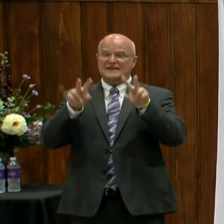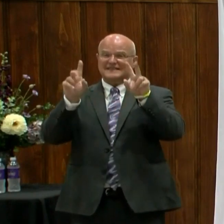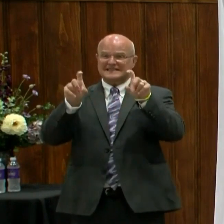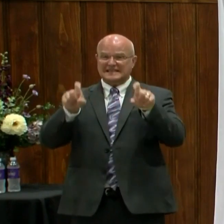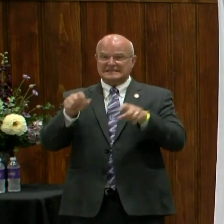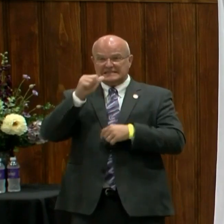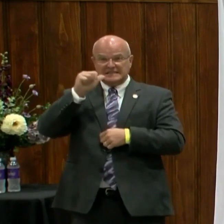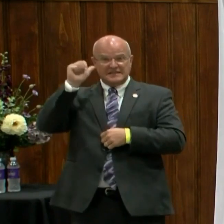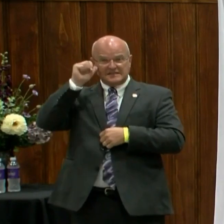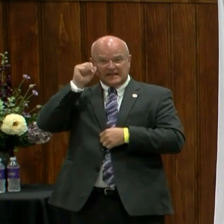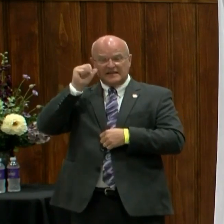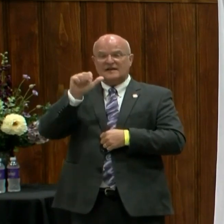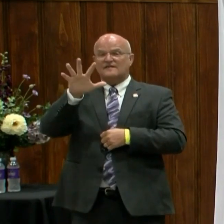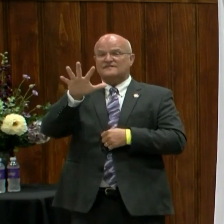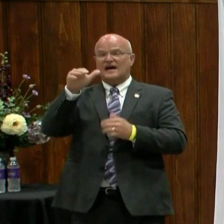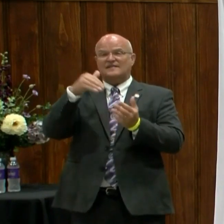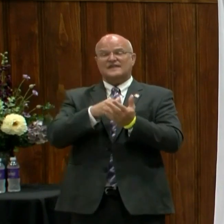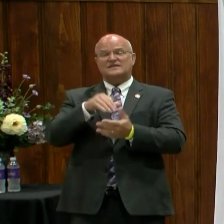testing. Yesterday we had